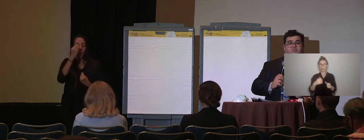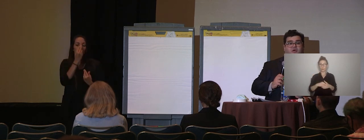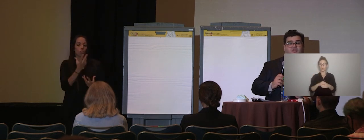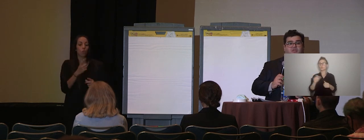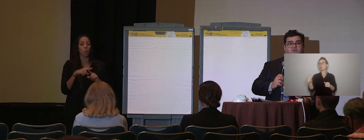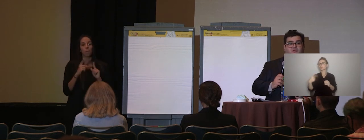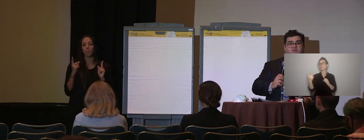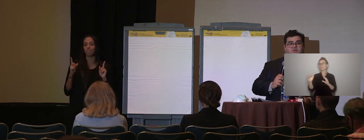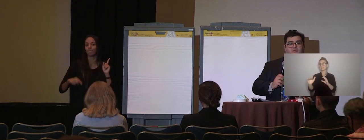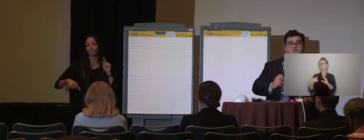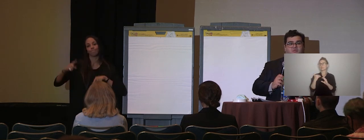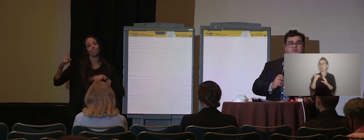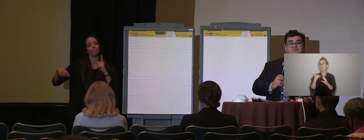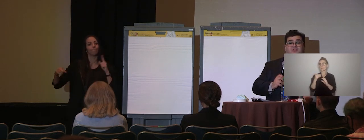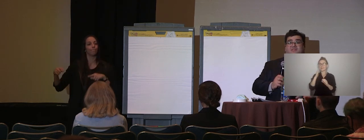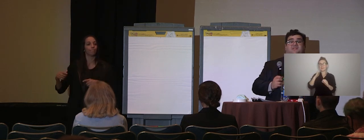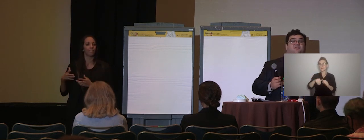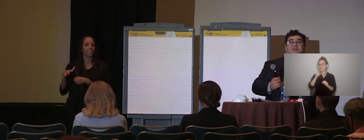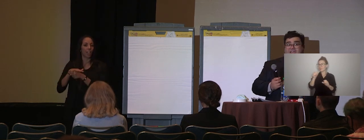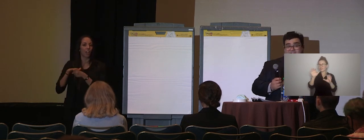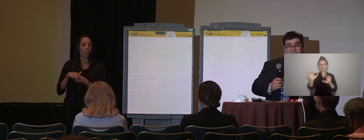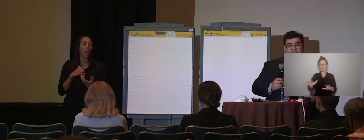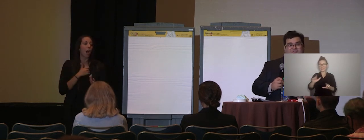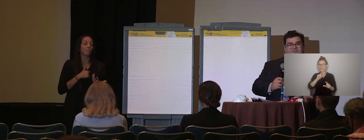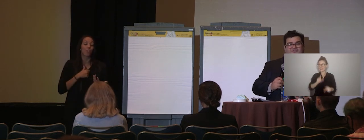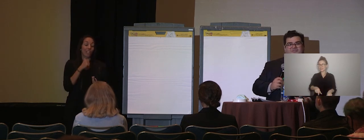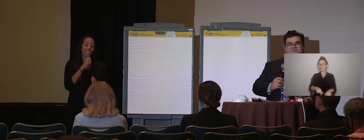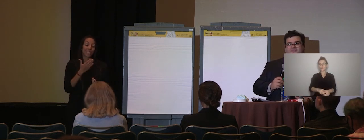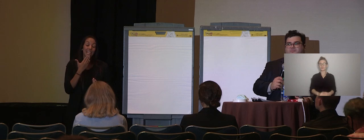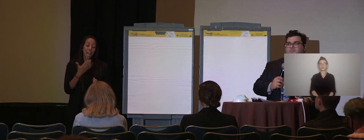if you email me. Yes. Sorry, that's not a great answer.